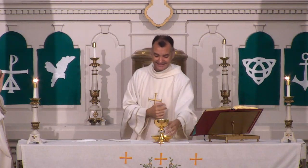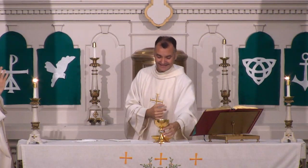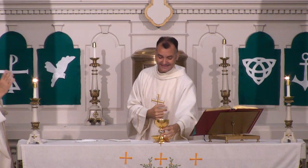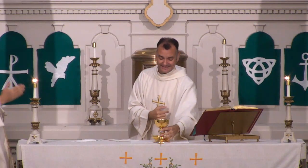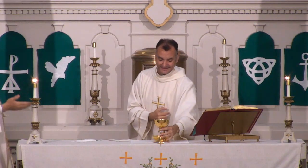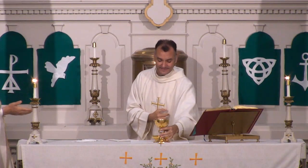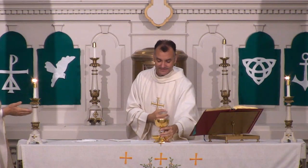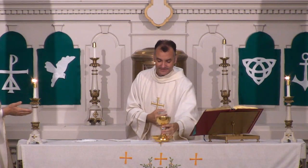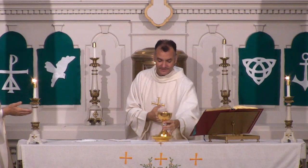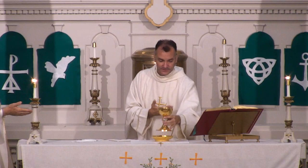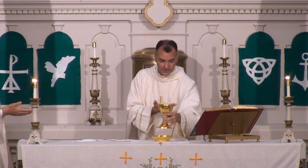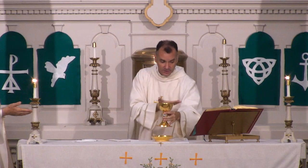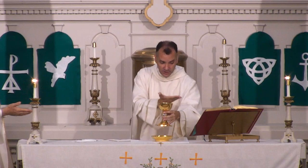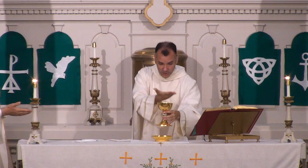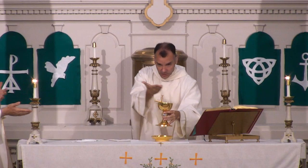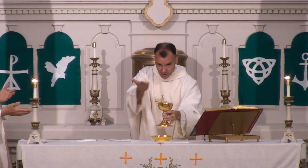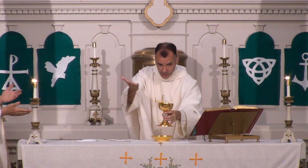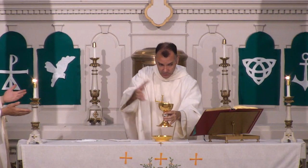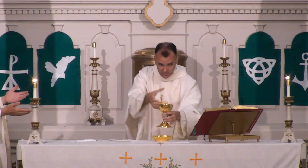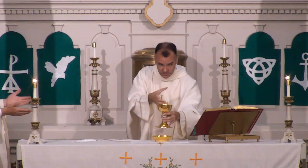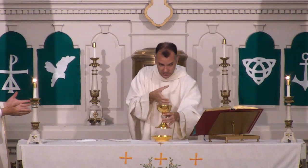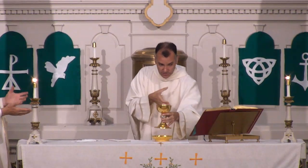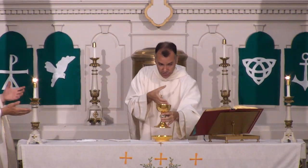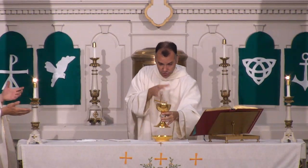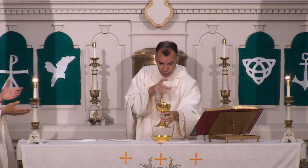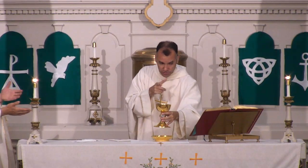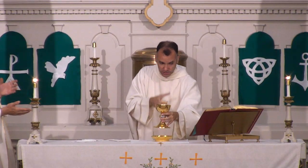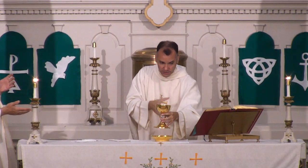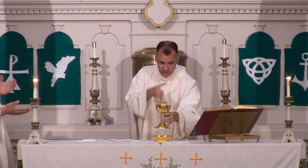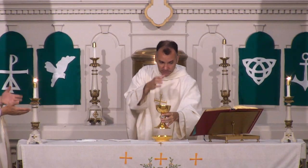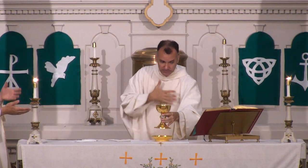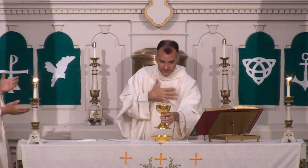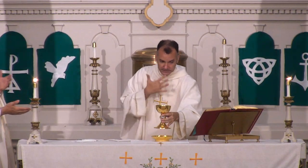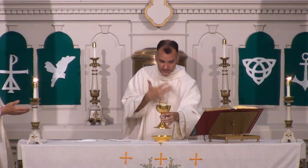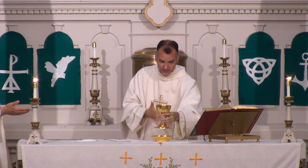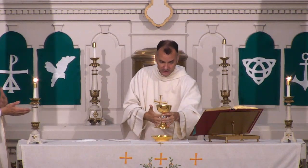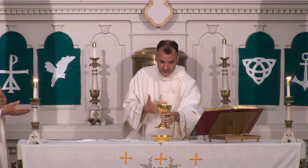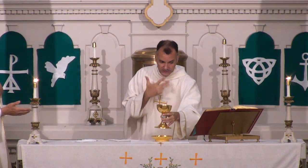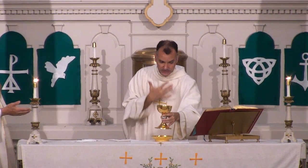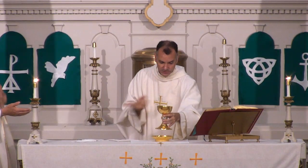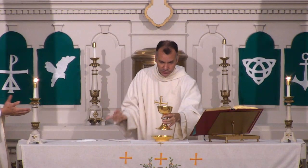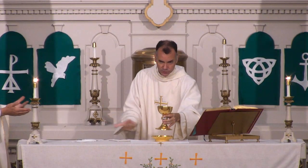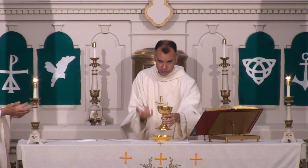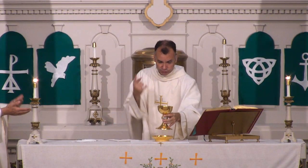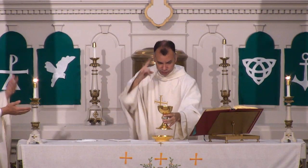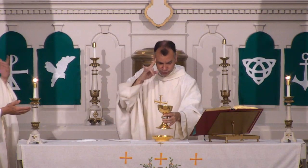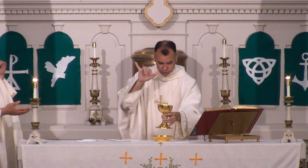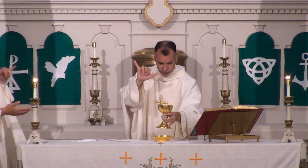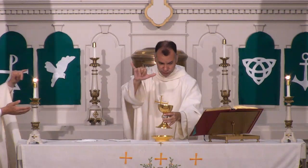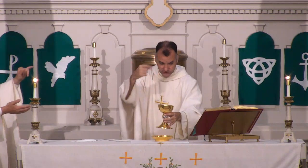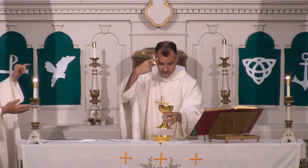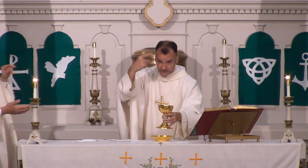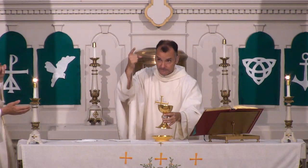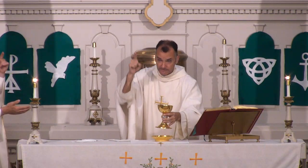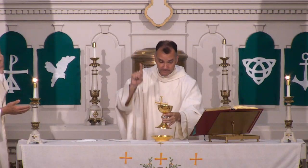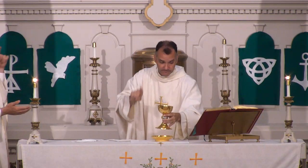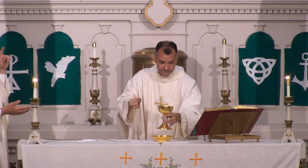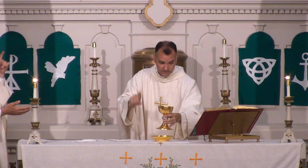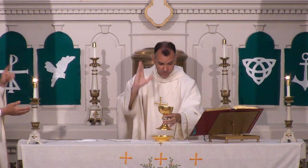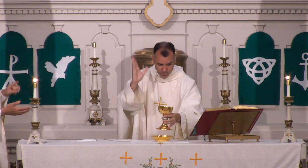saying, Take this, all of you, and drink from it, for this is the chalice of my blood, the blood of the new and eternal